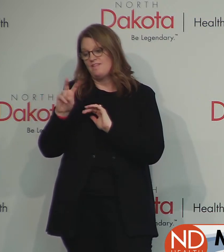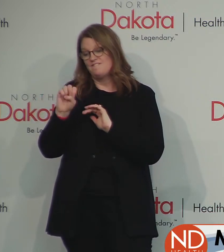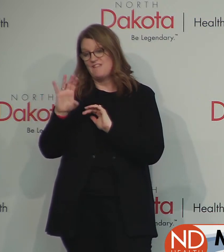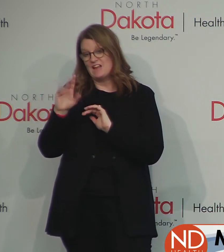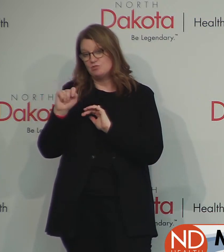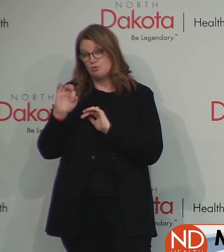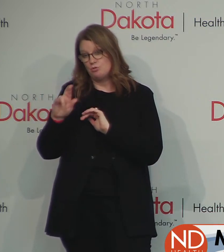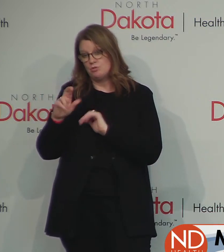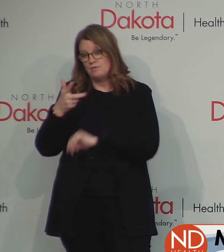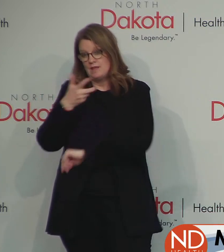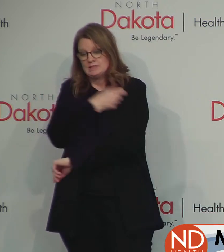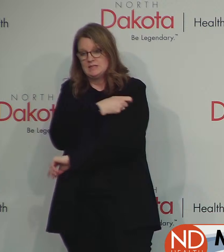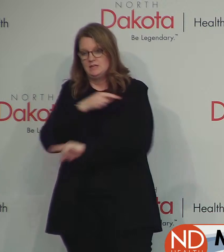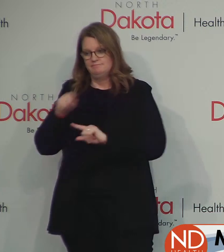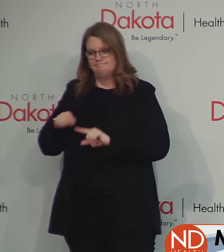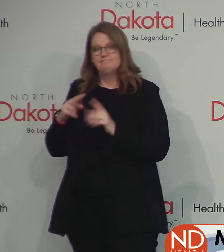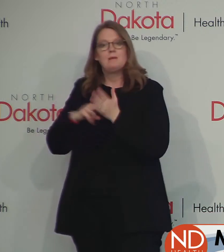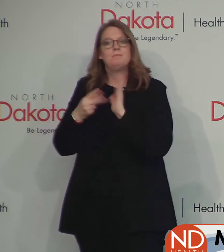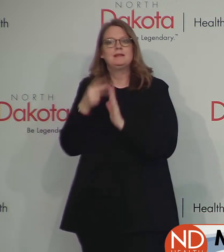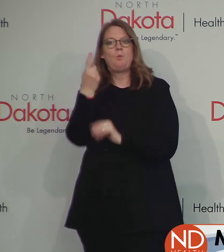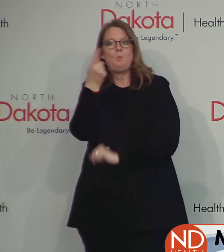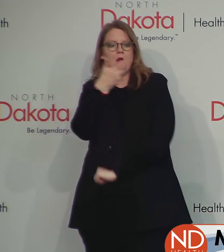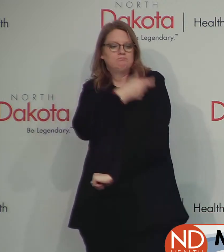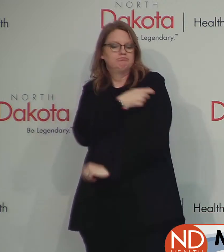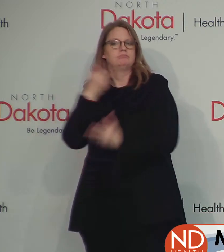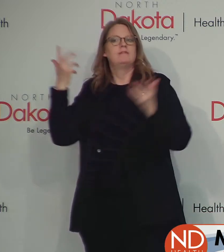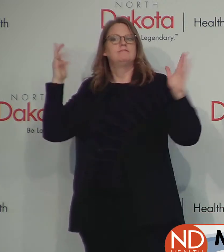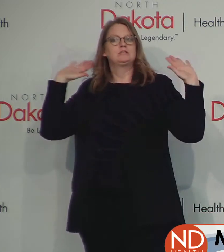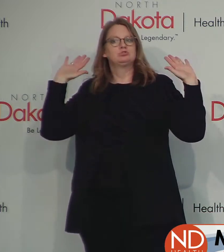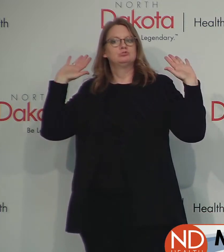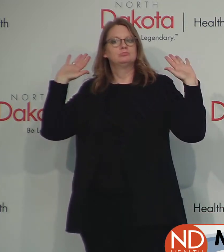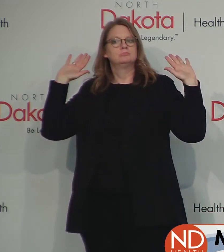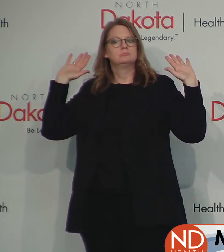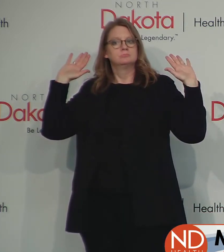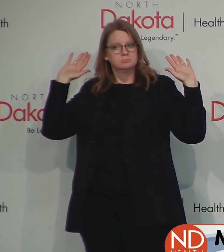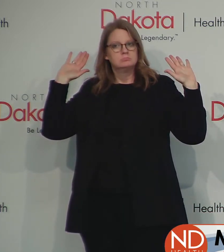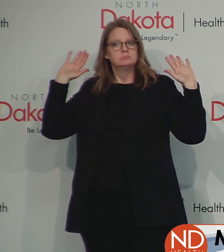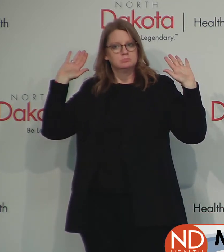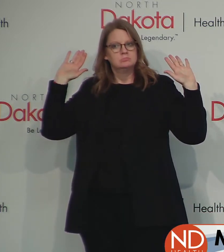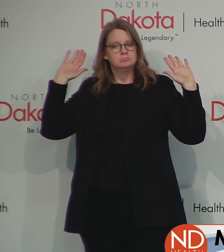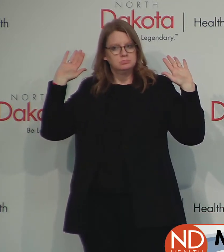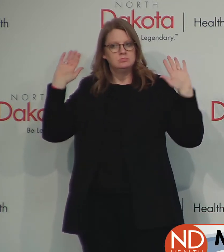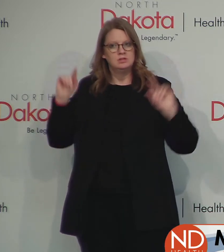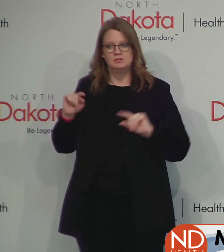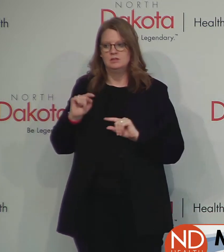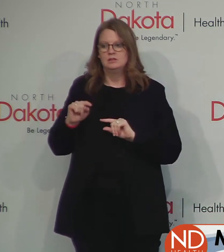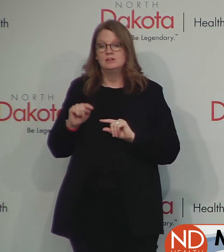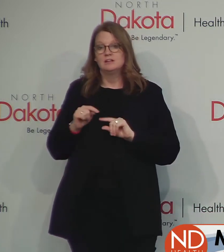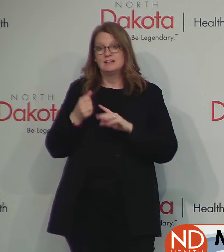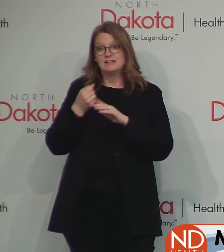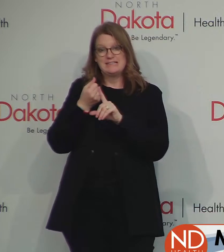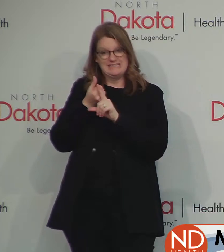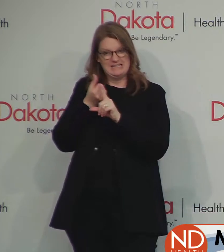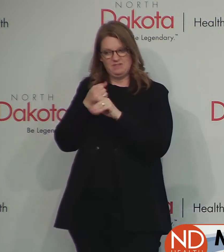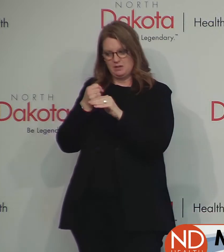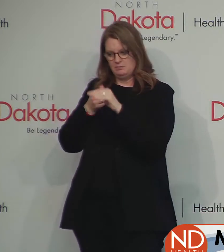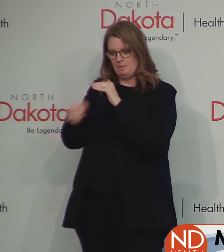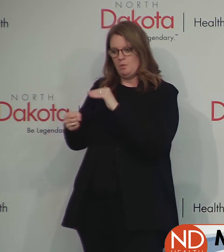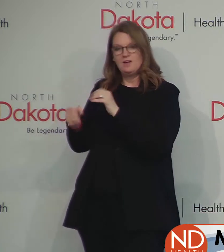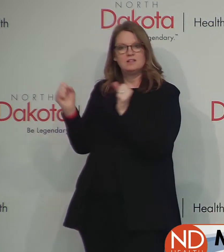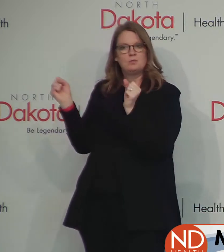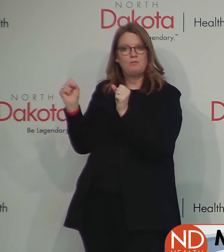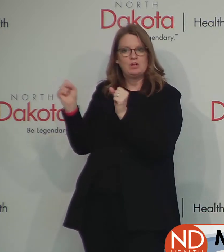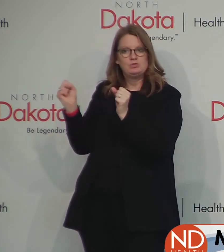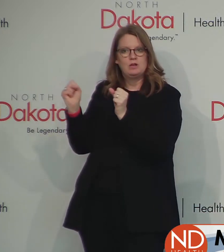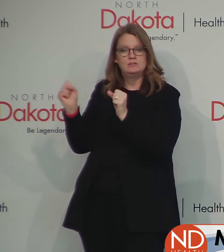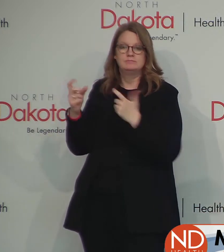The benefit of this vaccine, it only requires 1 dose, so you don't need 2 doses. And it also is a refrigerated vaccine, which if you're a